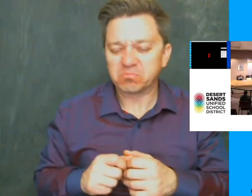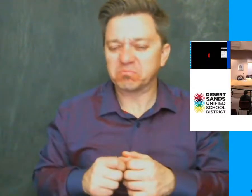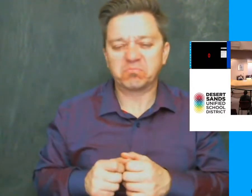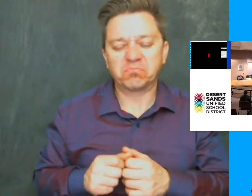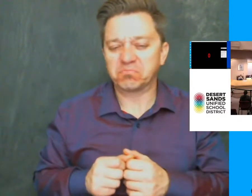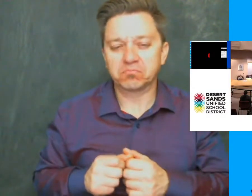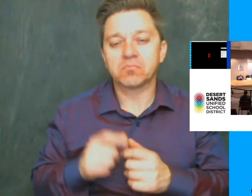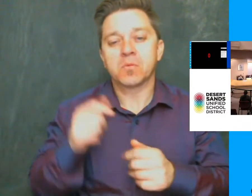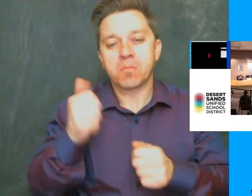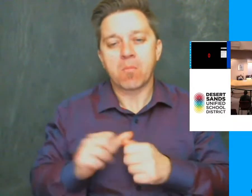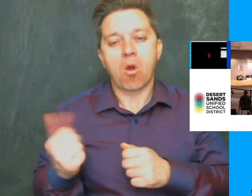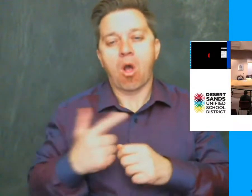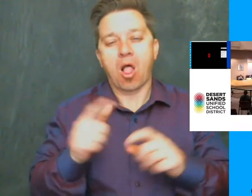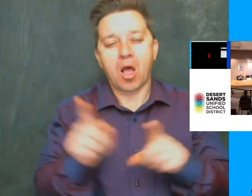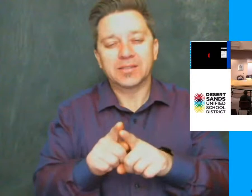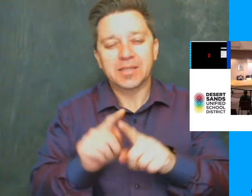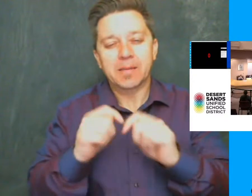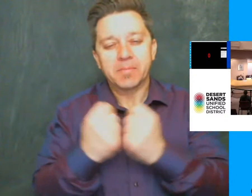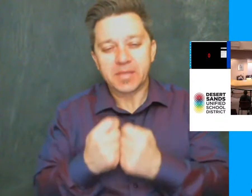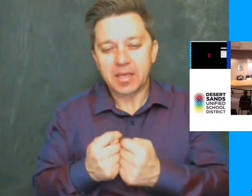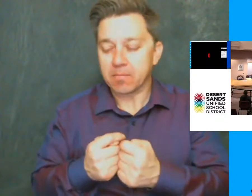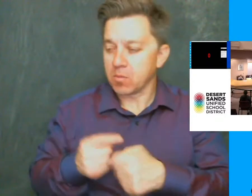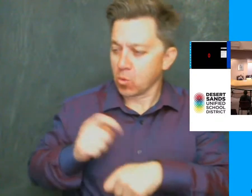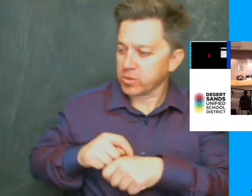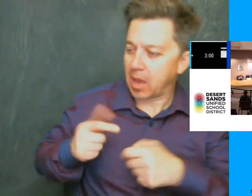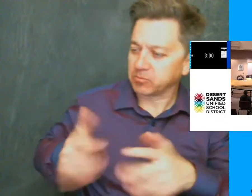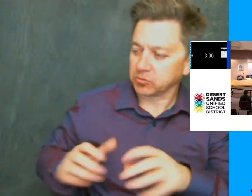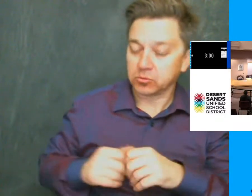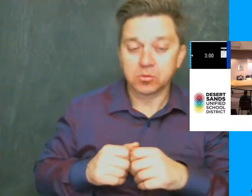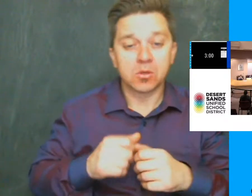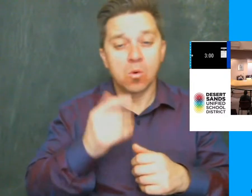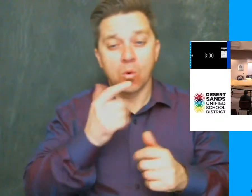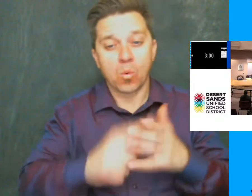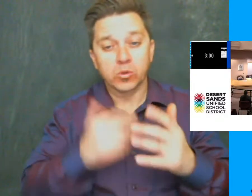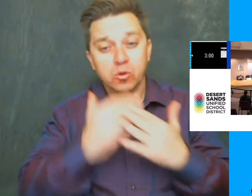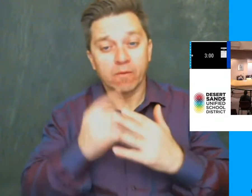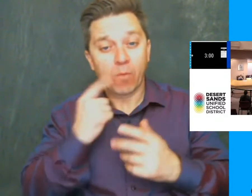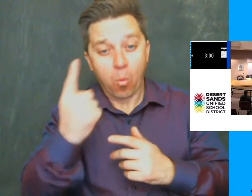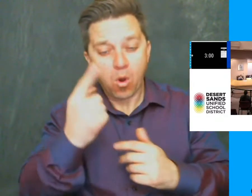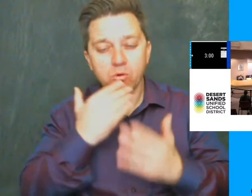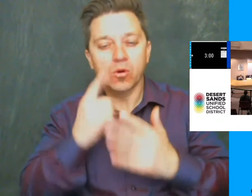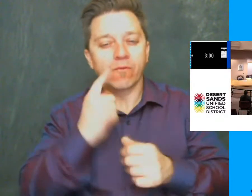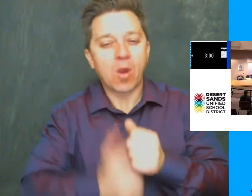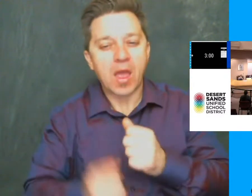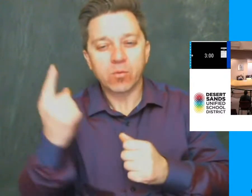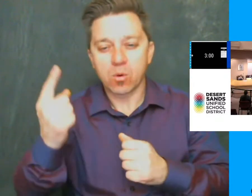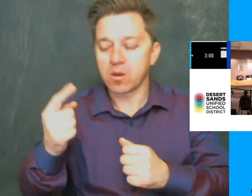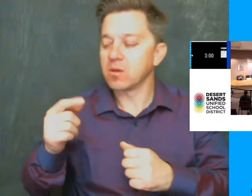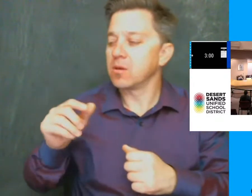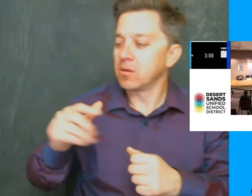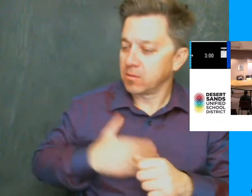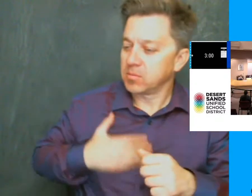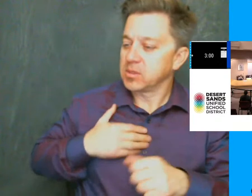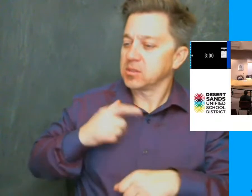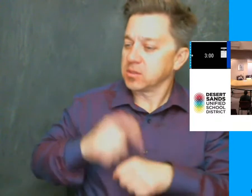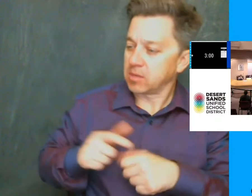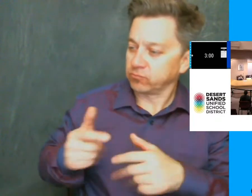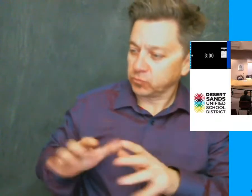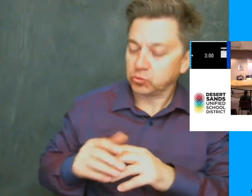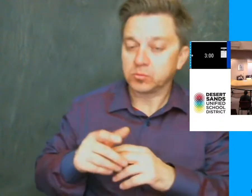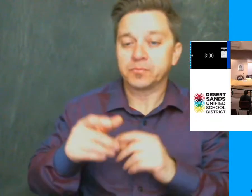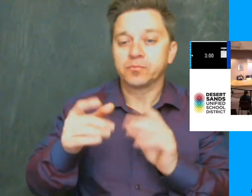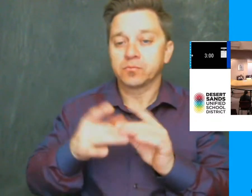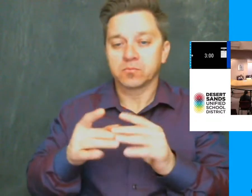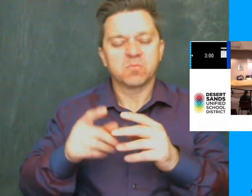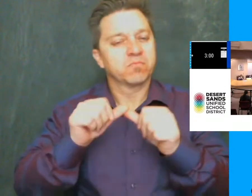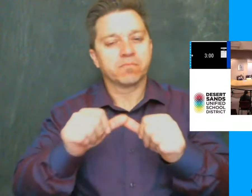remember, we're all on the same team here, and what's good for one is good for everyone. Ms. Manriquez, your time is up, Ms. Manriquez. But